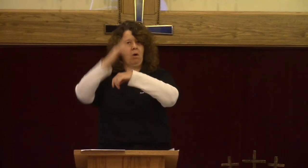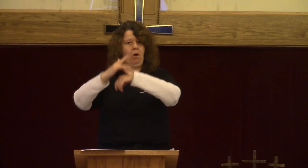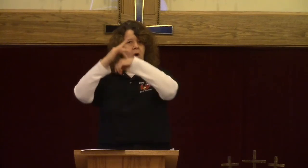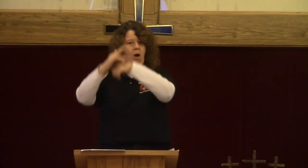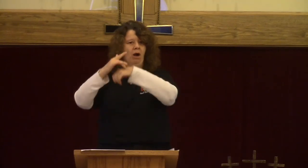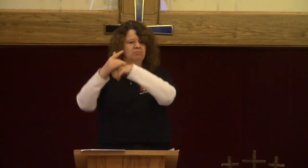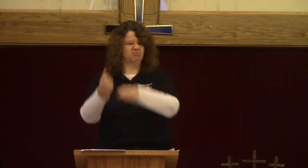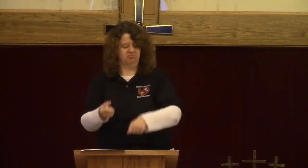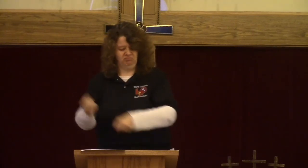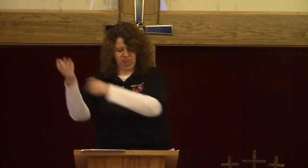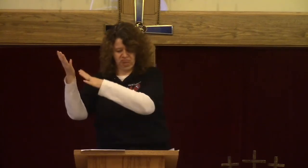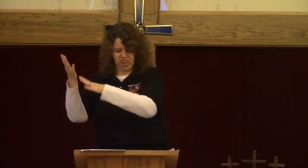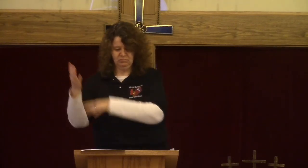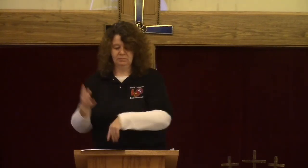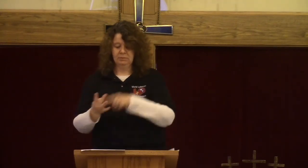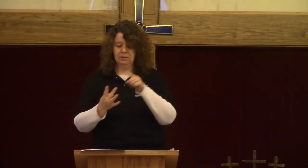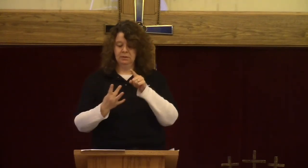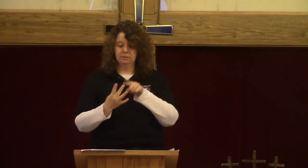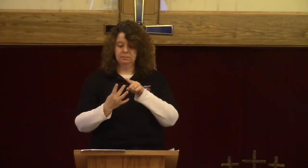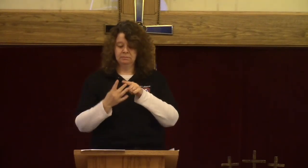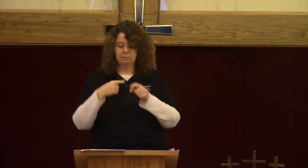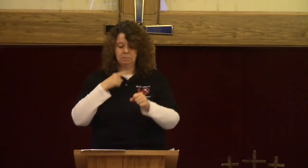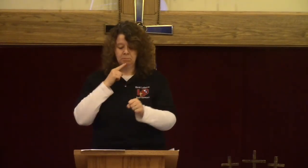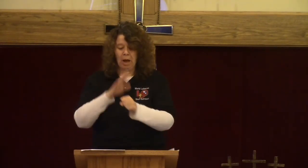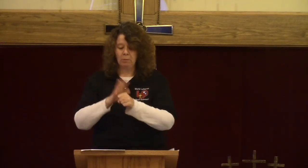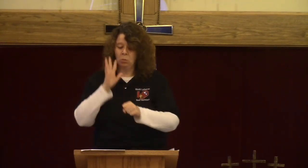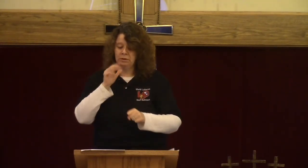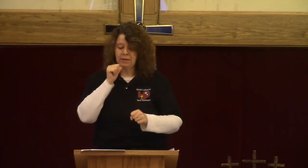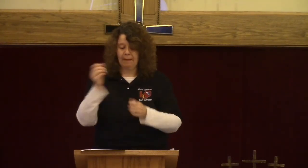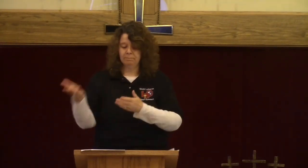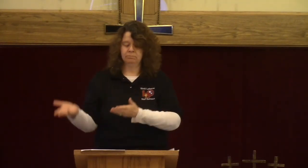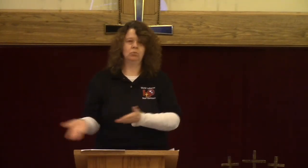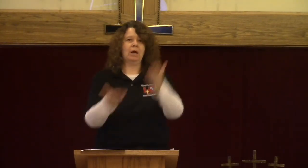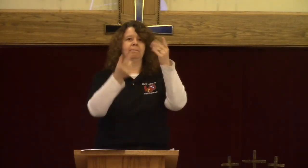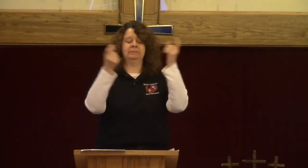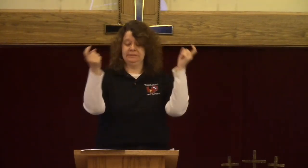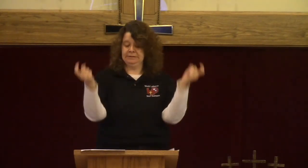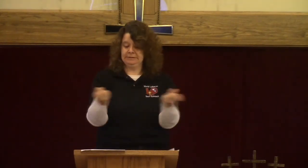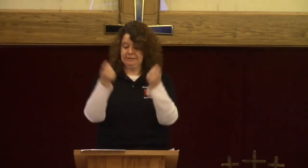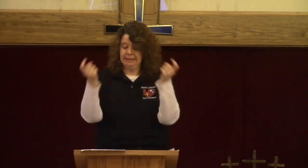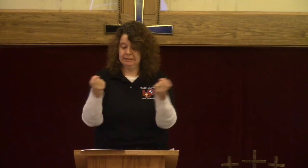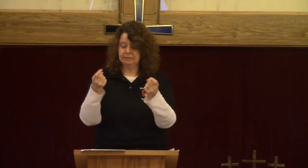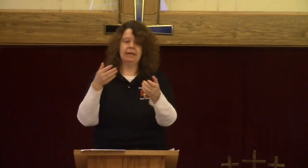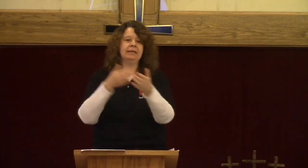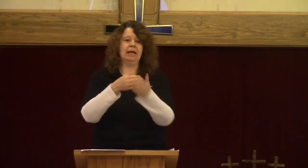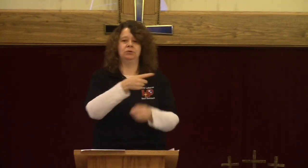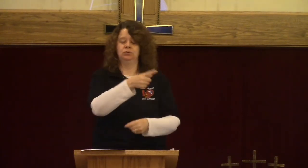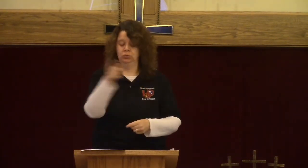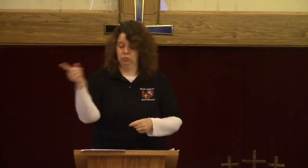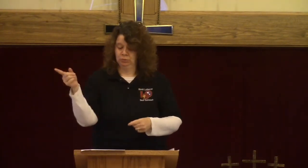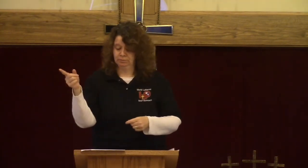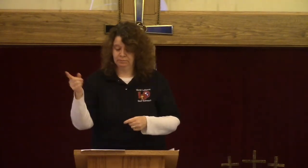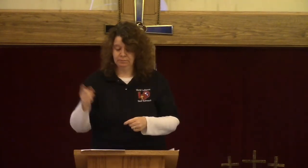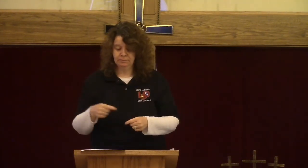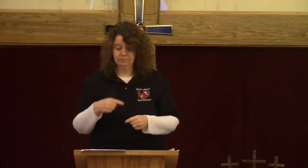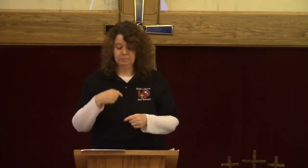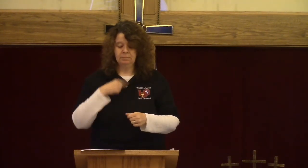First, I will not think or dwell on the sin. I'll throw it away. Second, I promise I will not bring up that sin or use it against